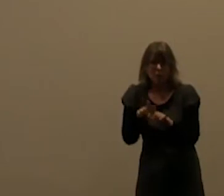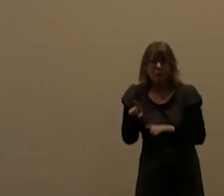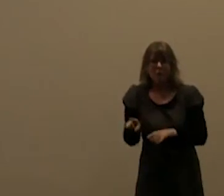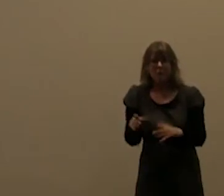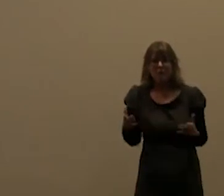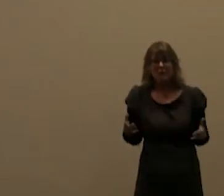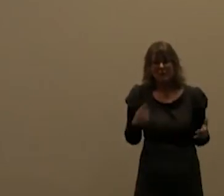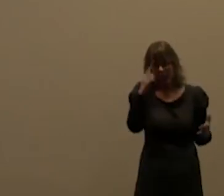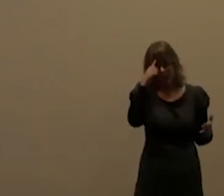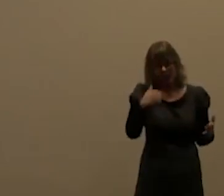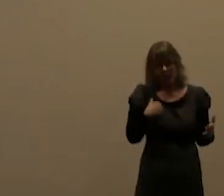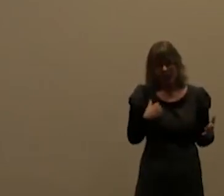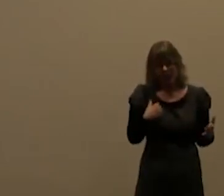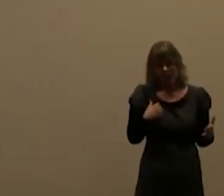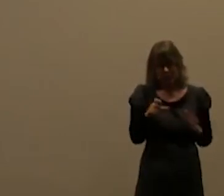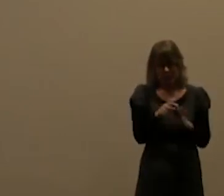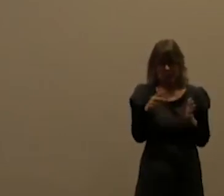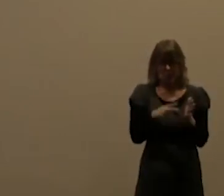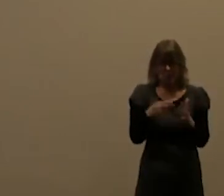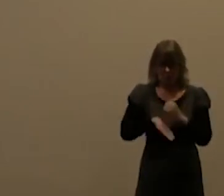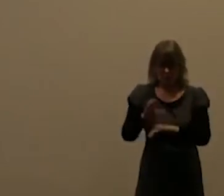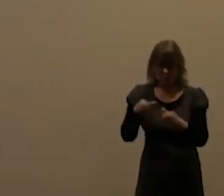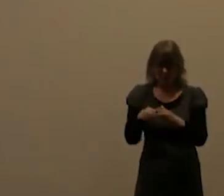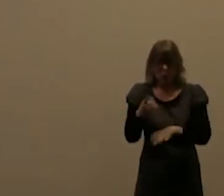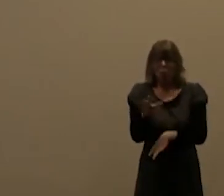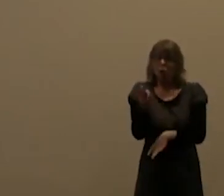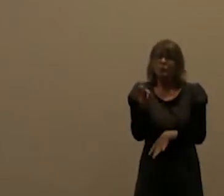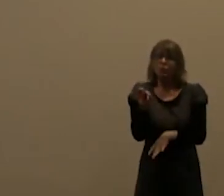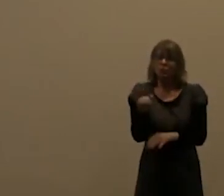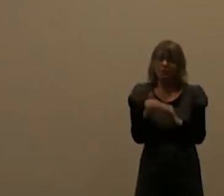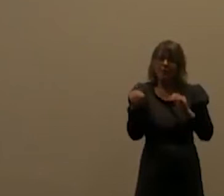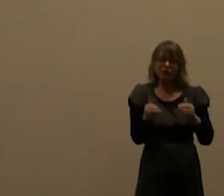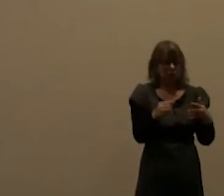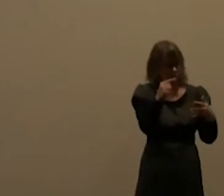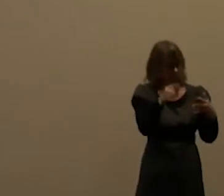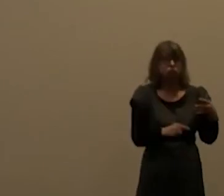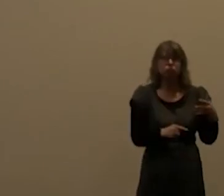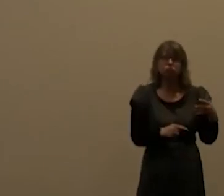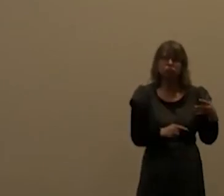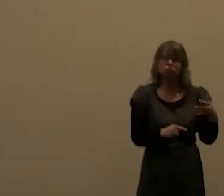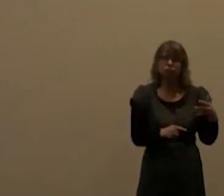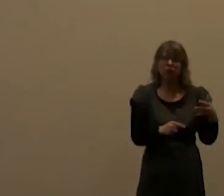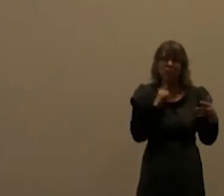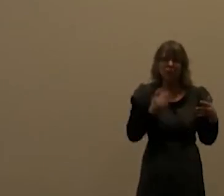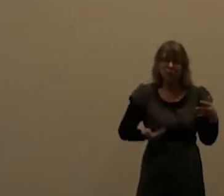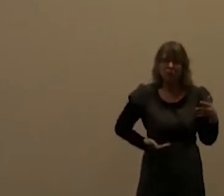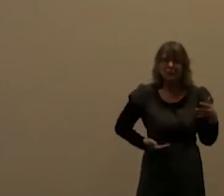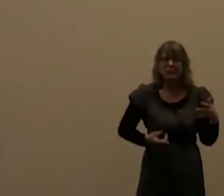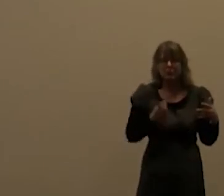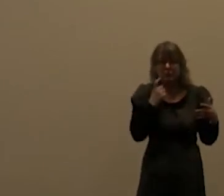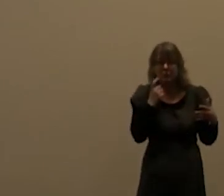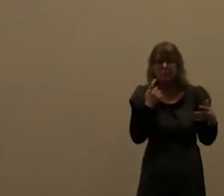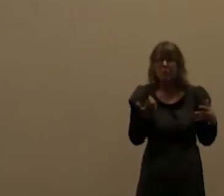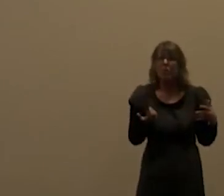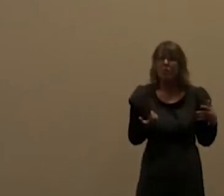just, I just see it as one option that fits, a lot of kind of more like a line of business, like simple